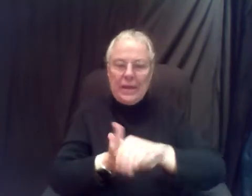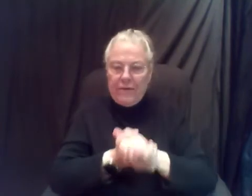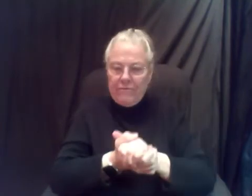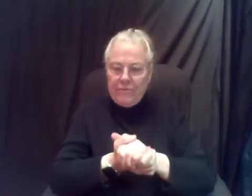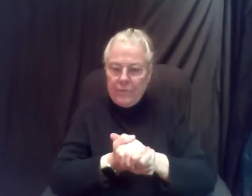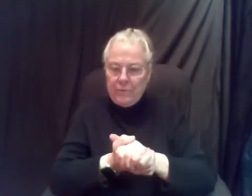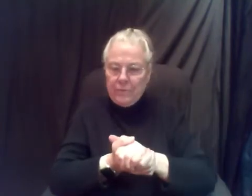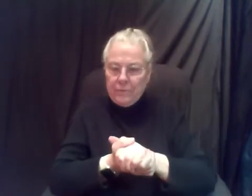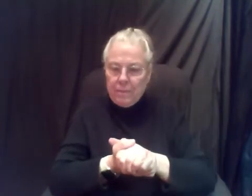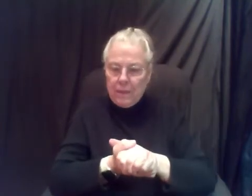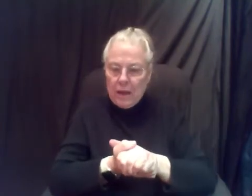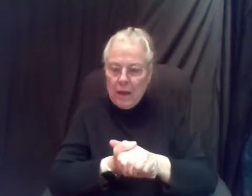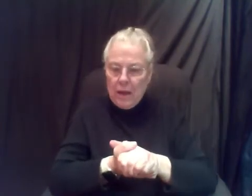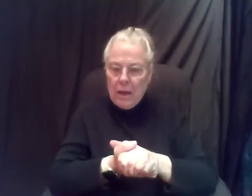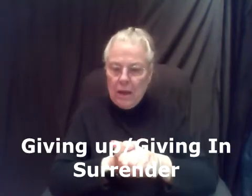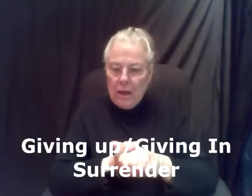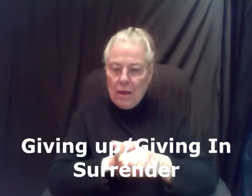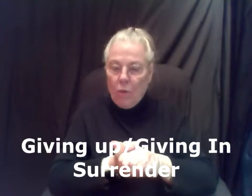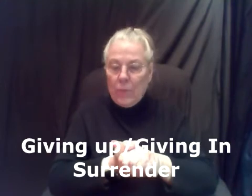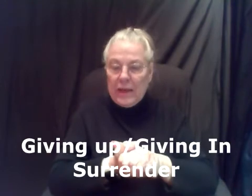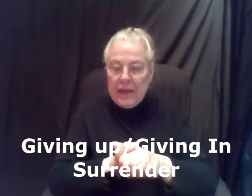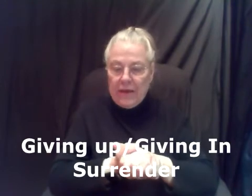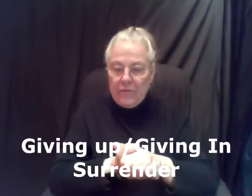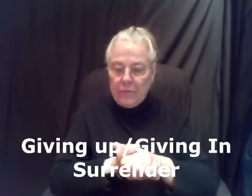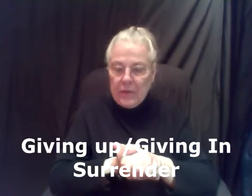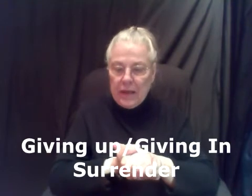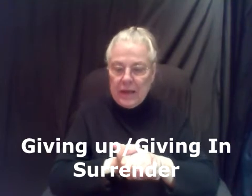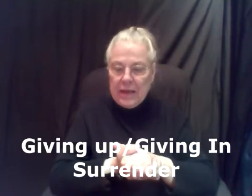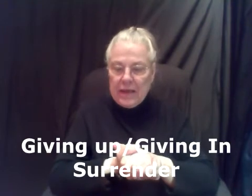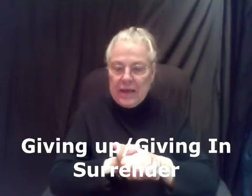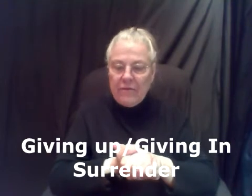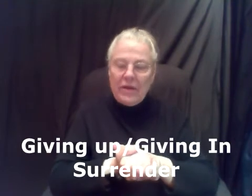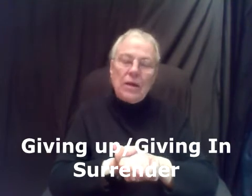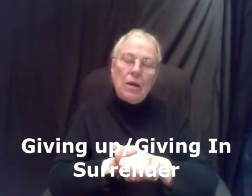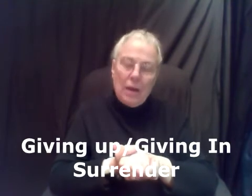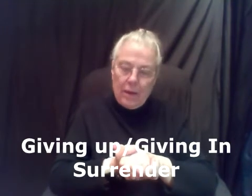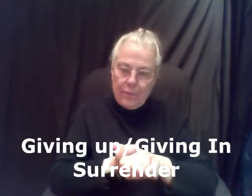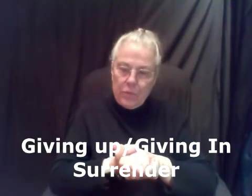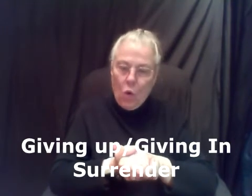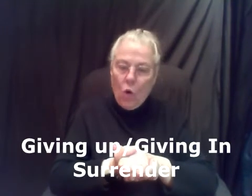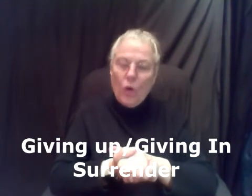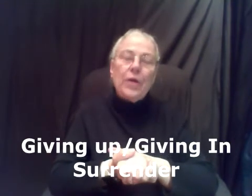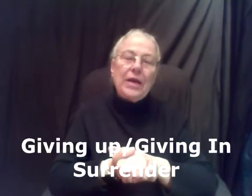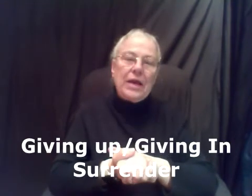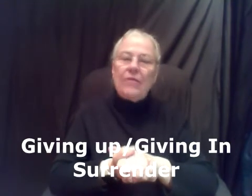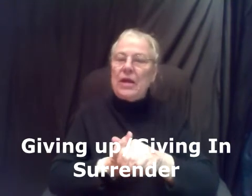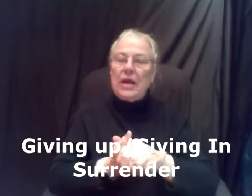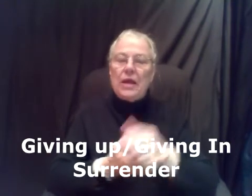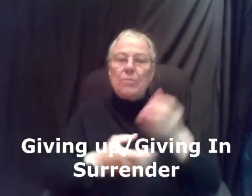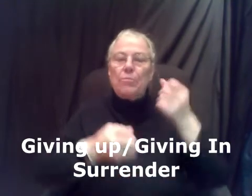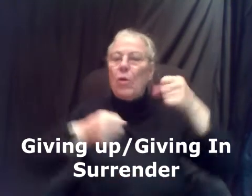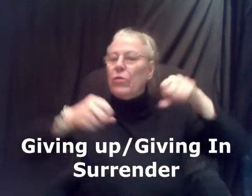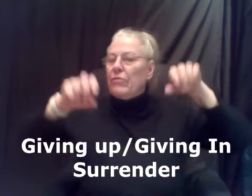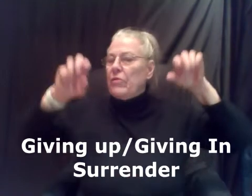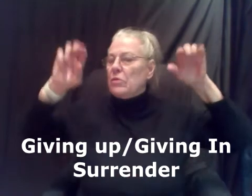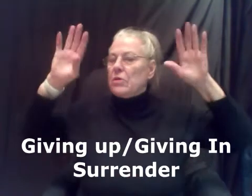Belief or believe. Giving up or giving in. Both of those are